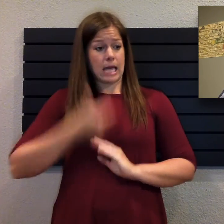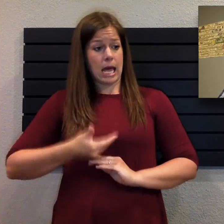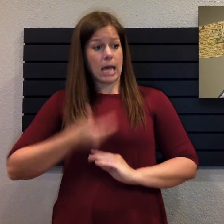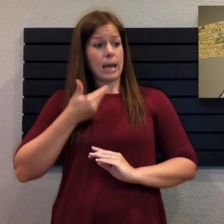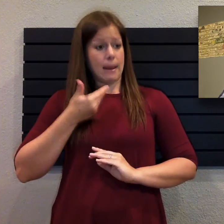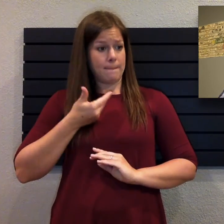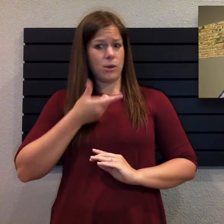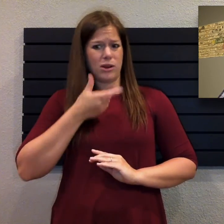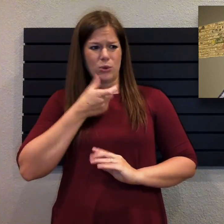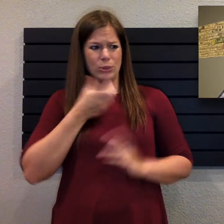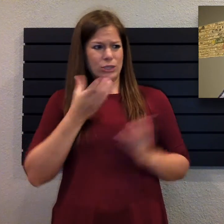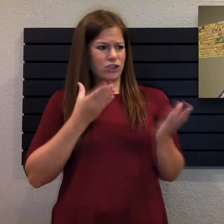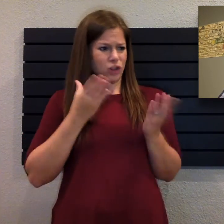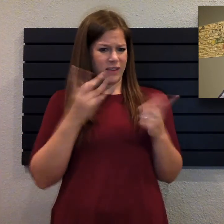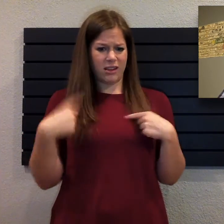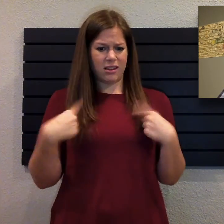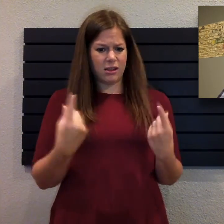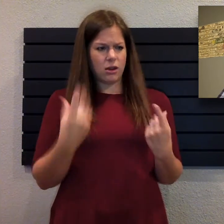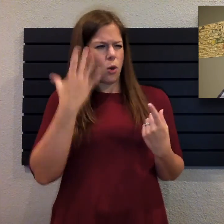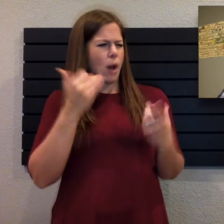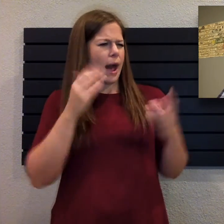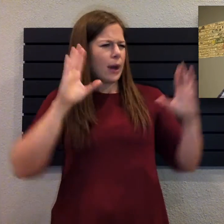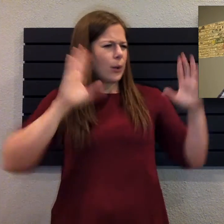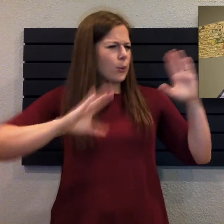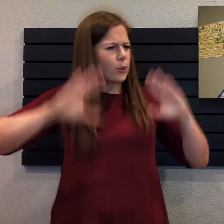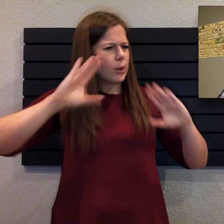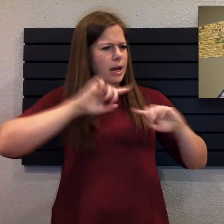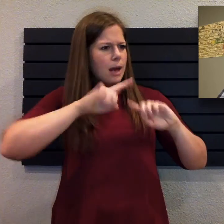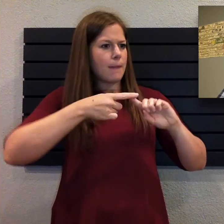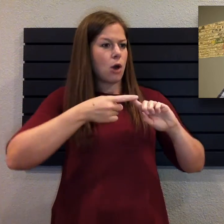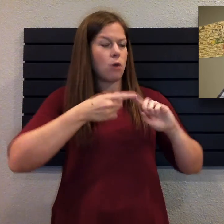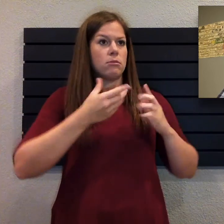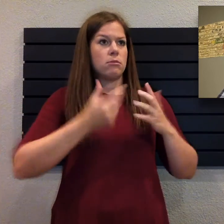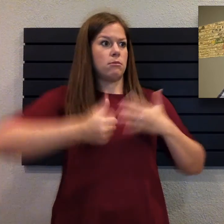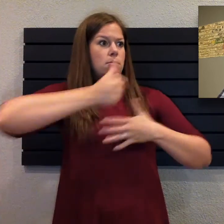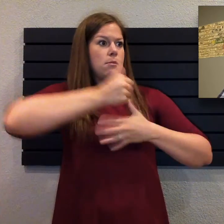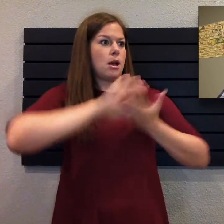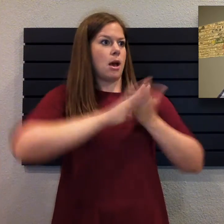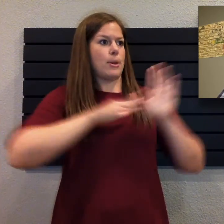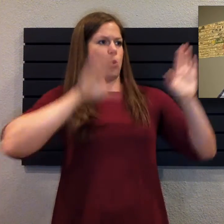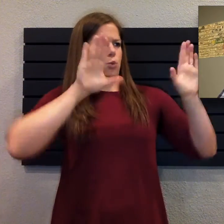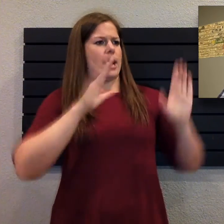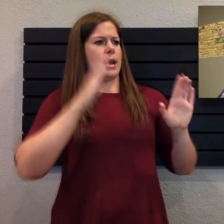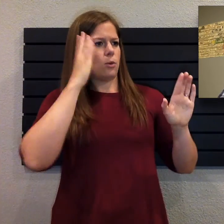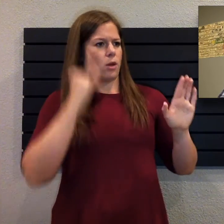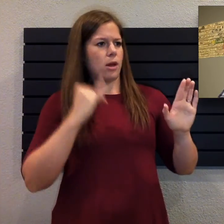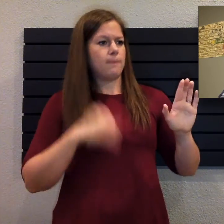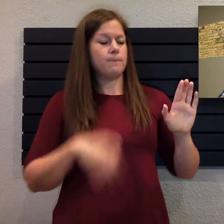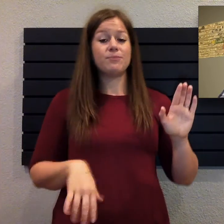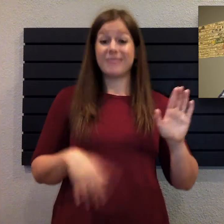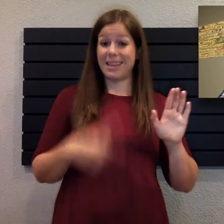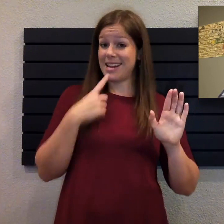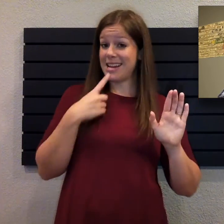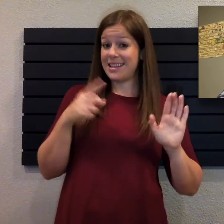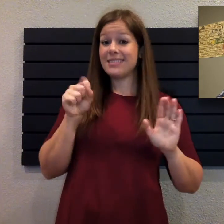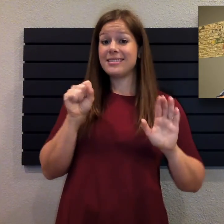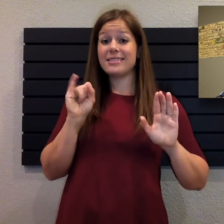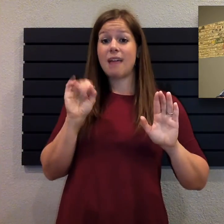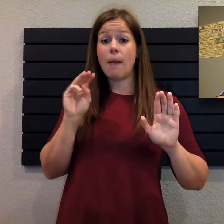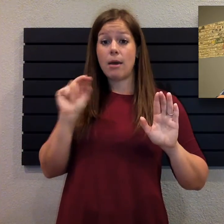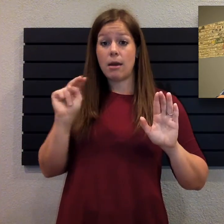Jesus said, I'm the one among you who's serving. Why are you worried about being great? And then he goes to Simon, to Peter. He